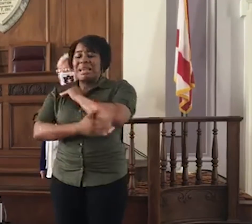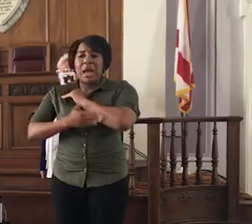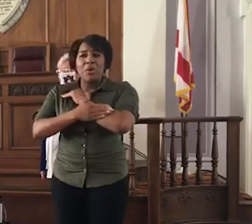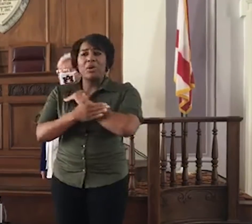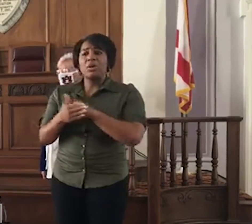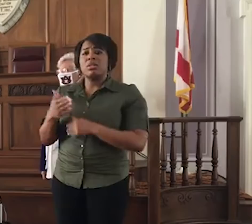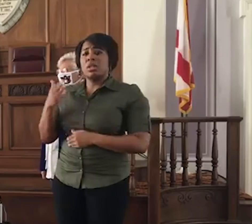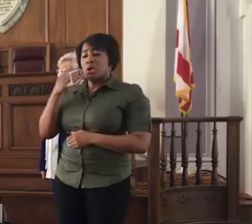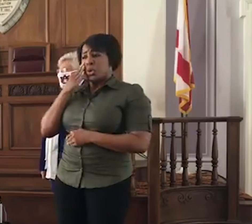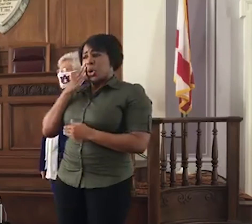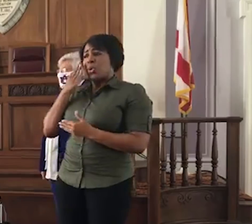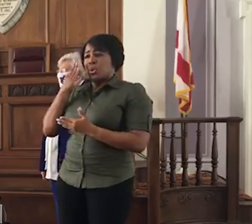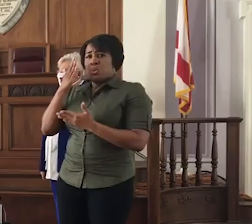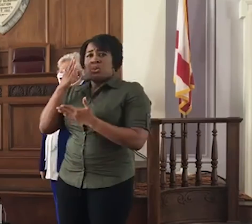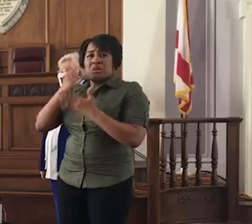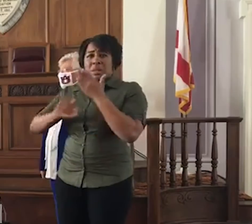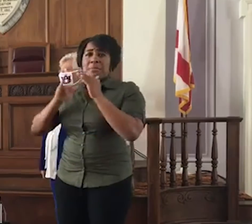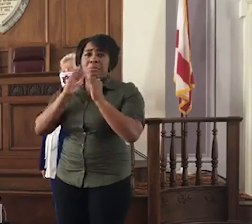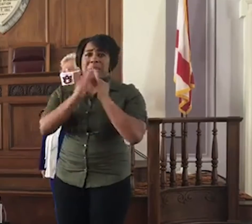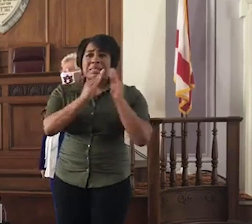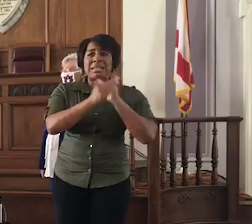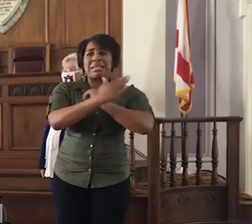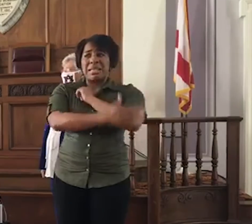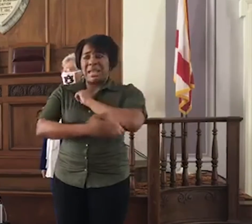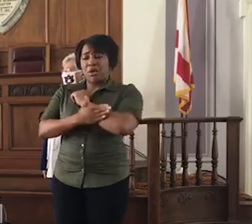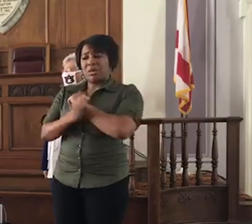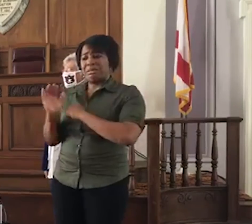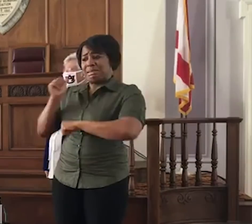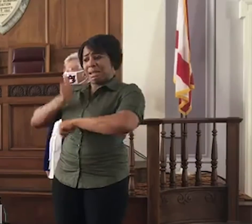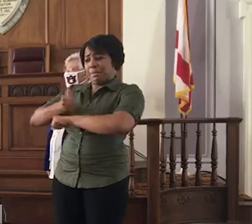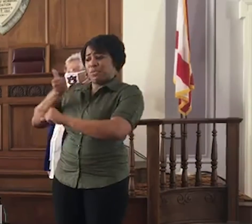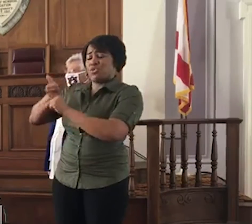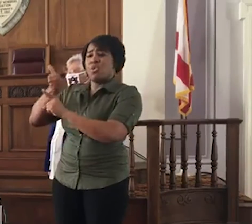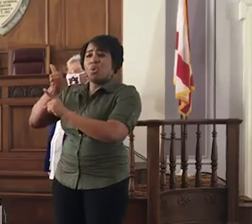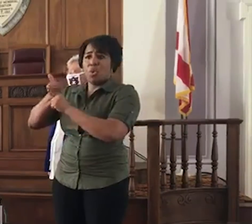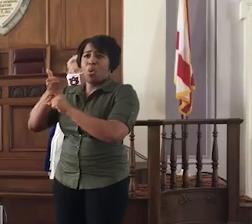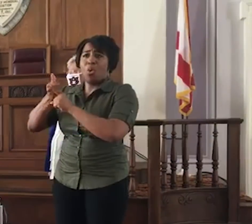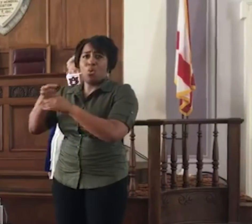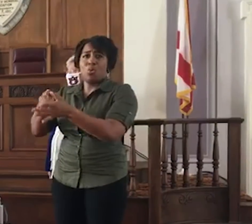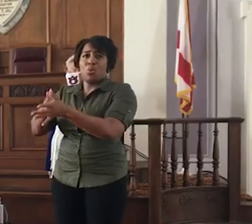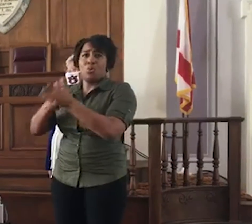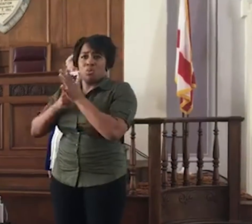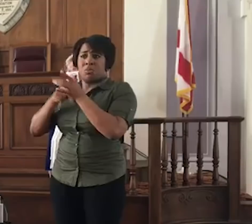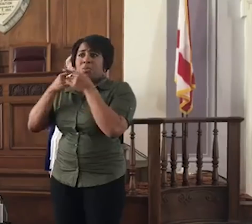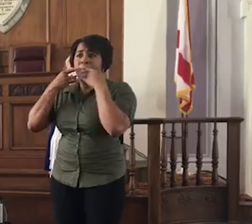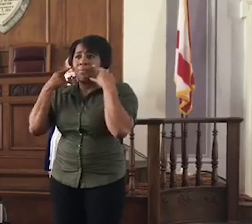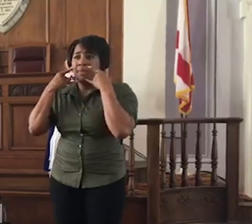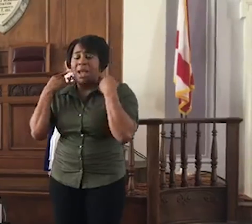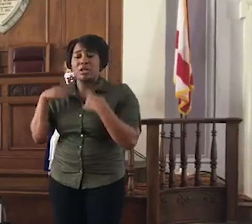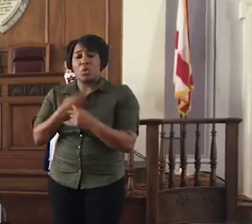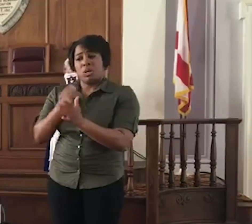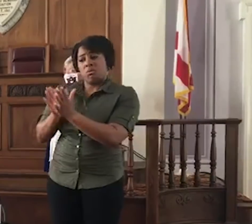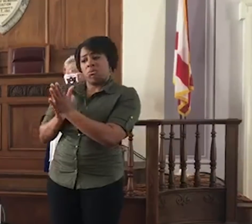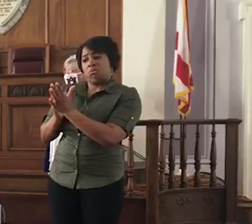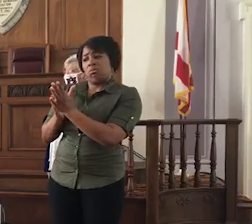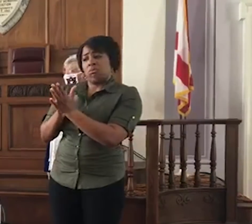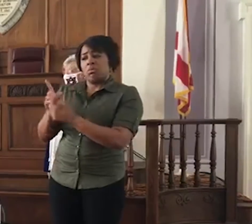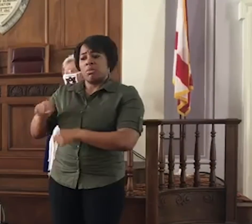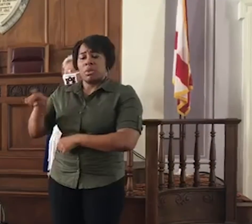have enacted their own face covering requirements, and we certainly applaud them doing that and commend them for doing